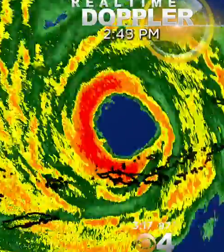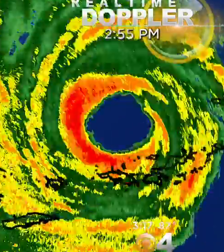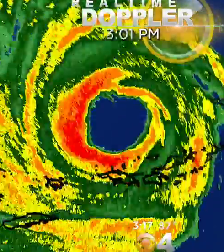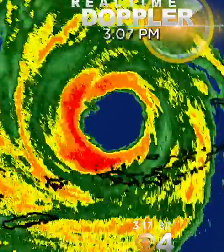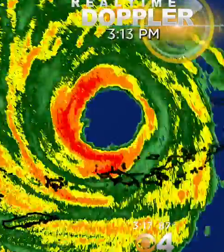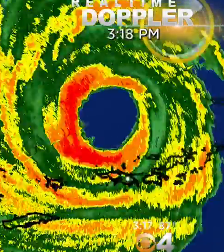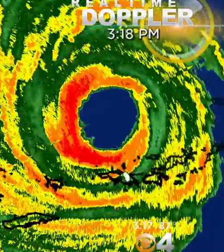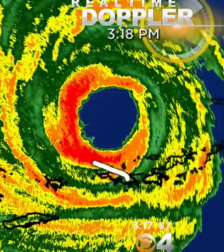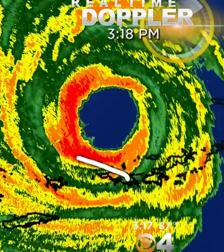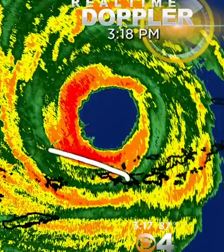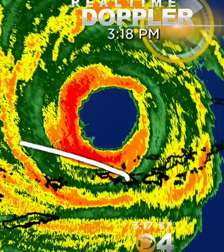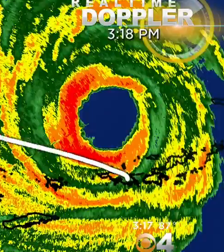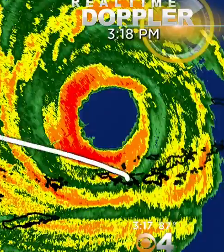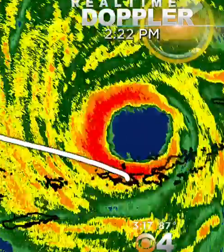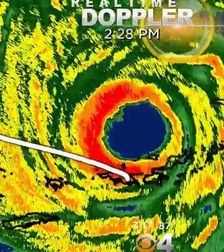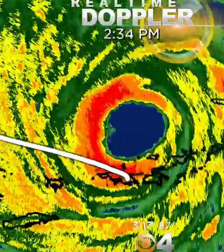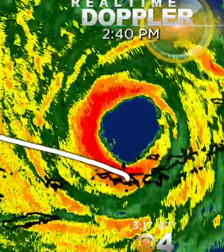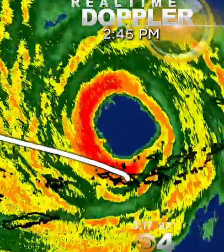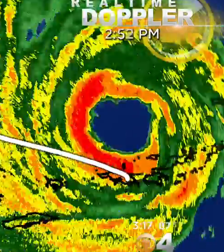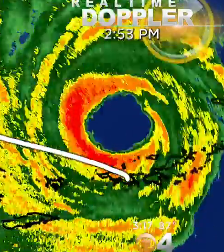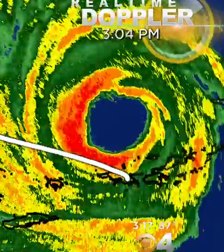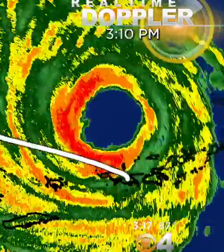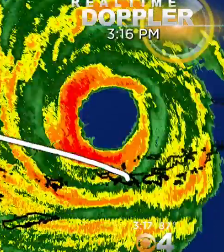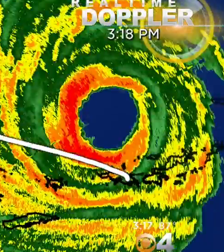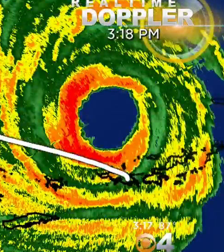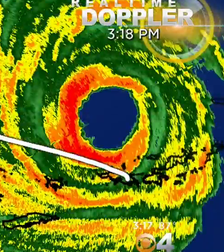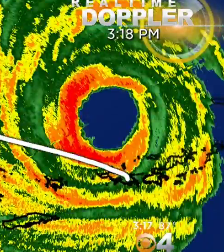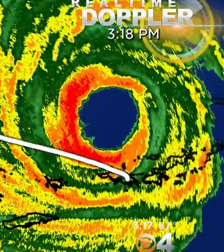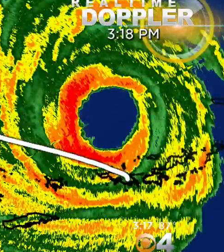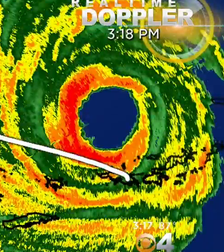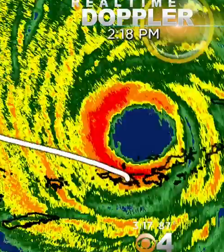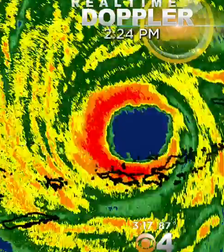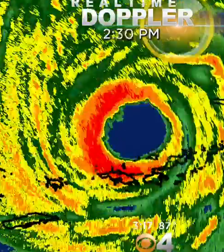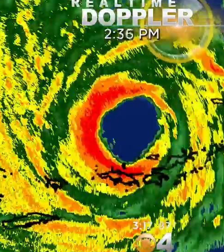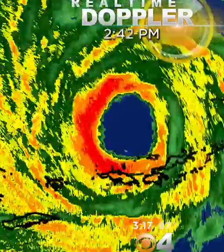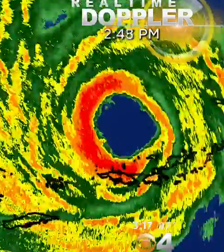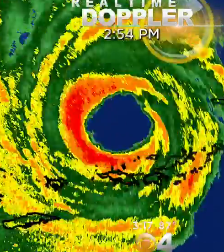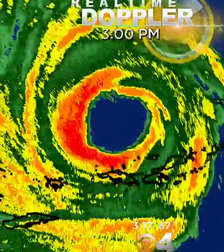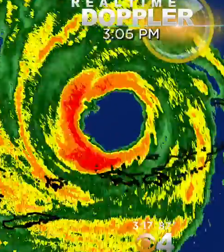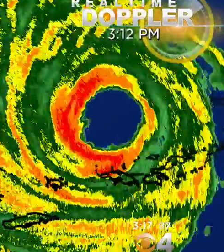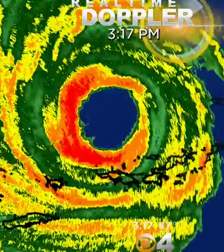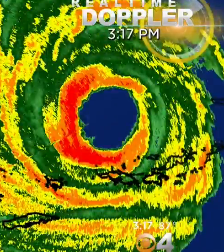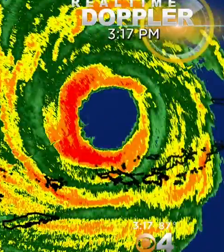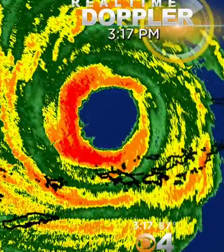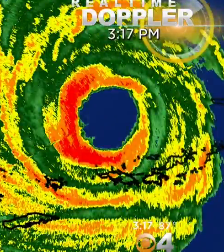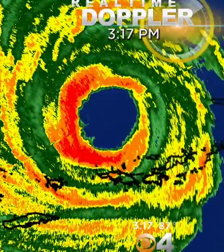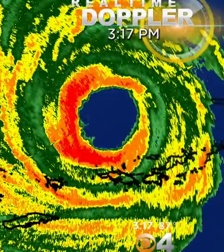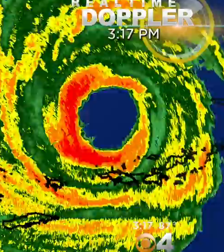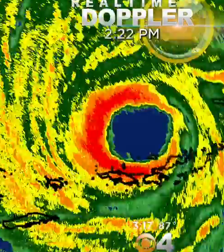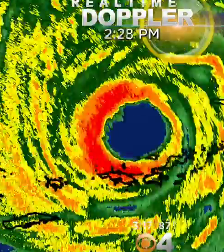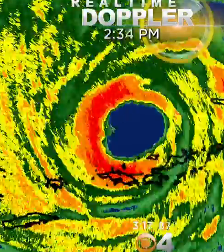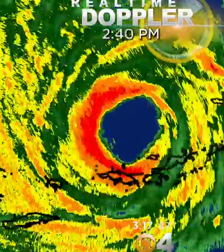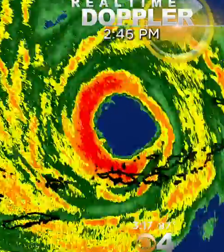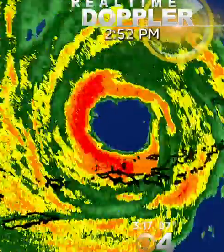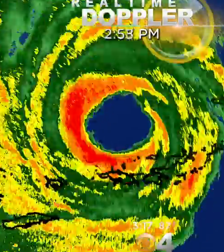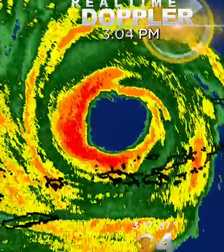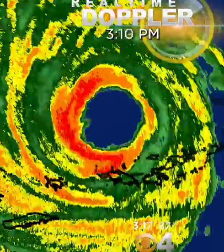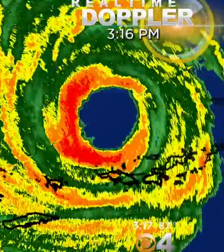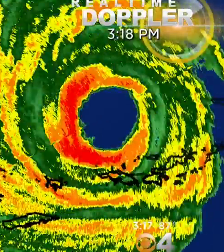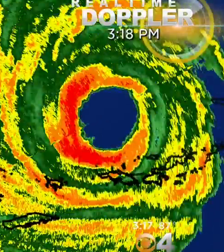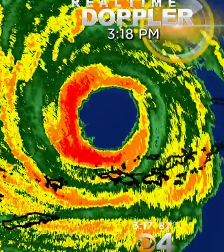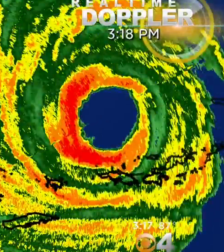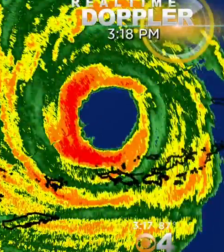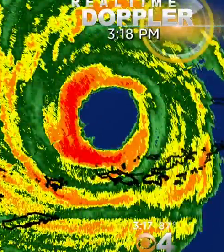call. The eye wall looks like it's moving like that, but it's going to be close enough that everybody that may be watching us in Puerto